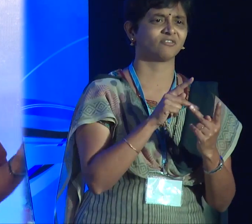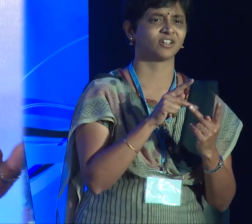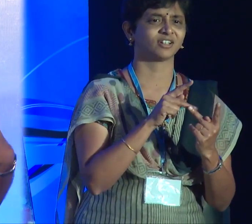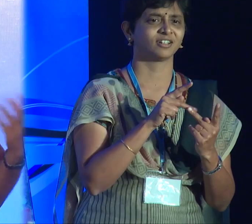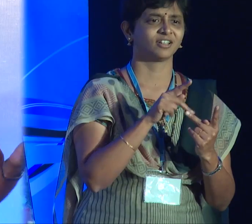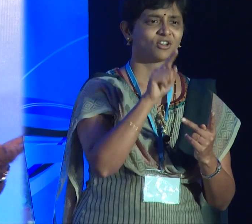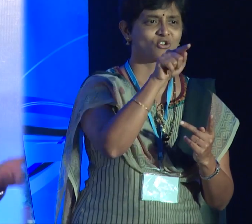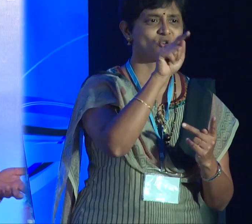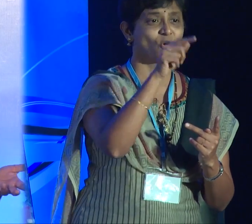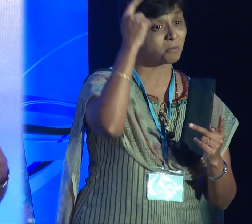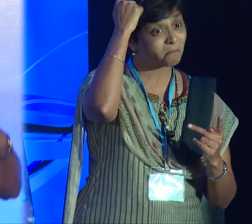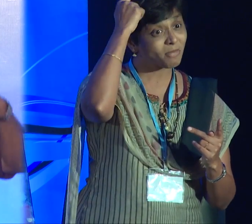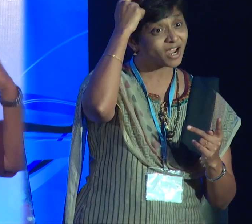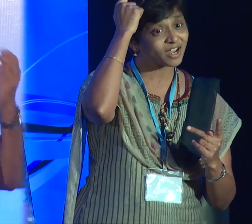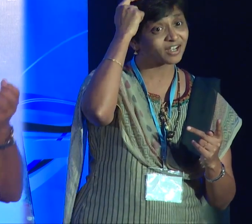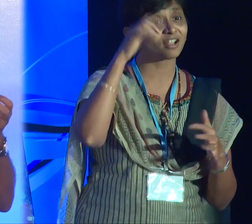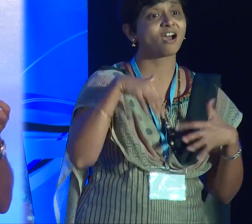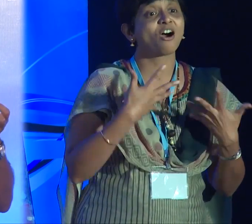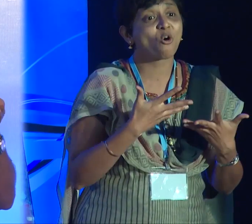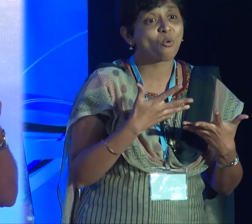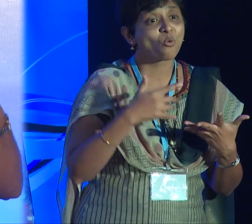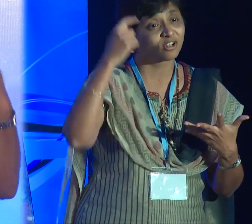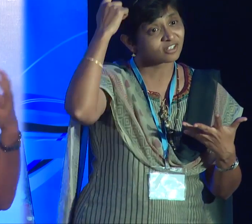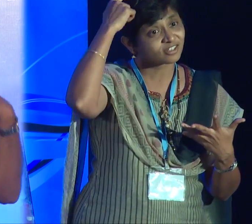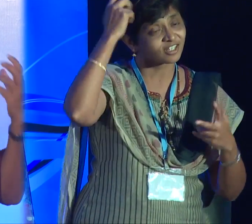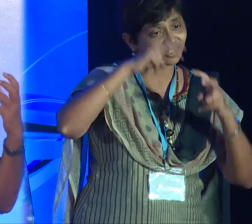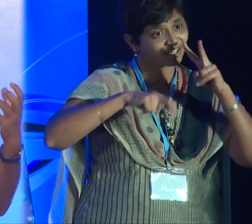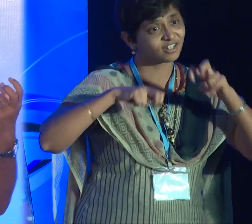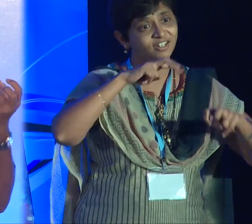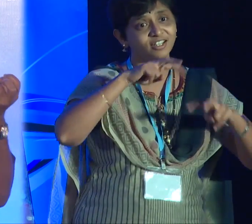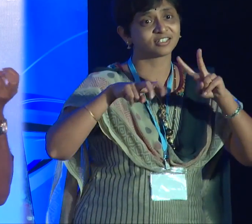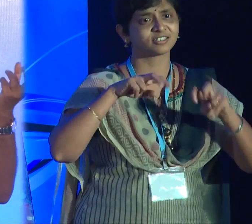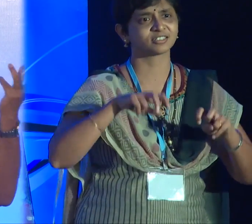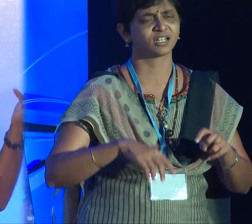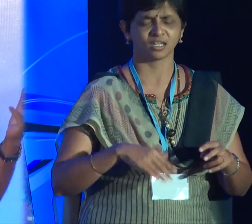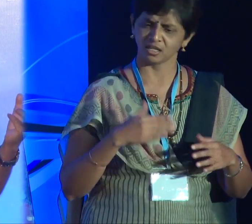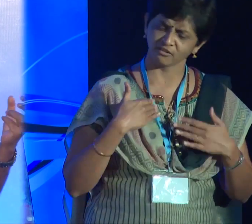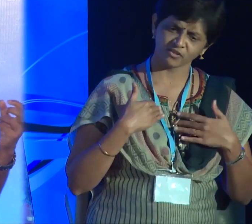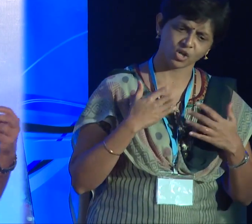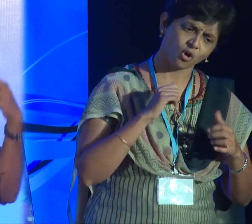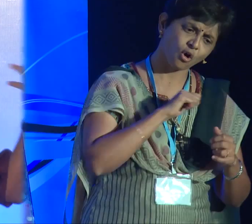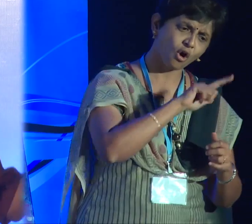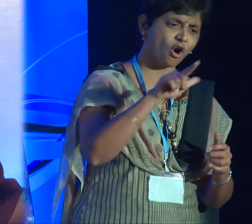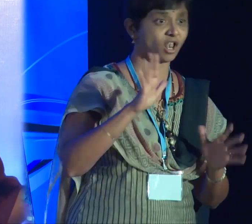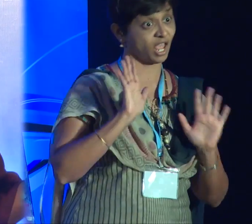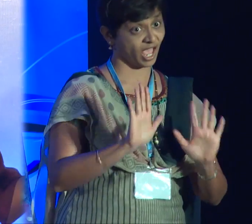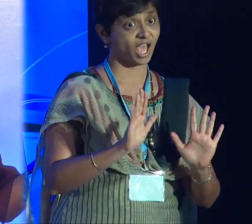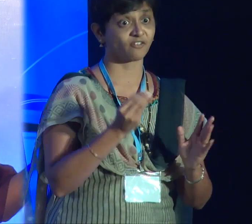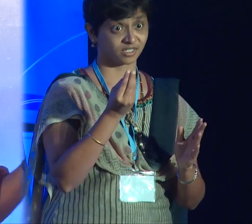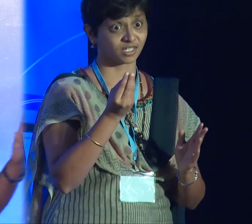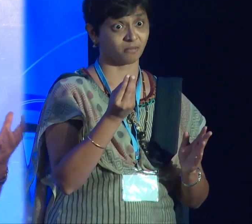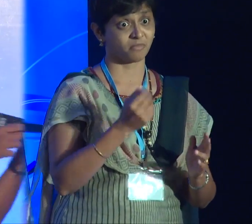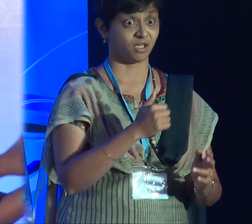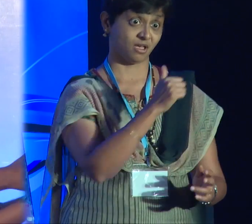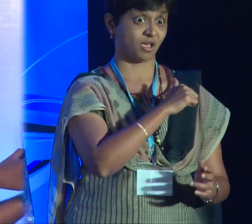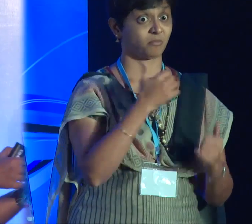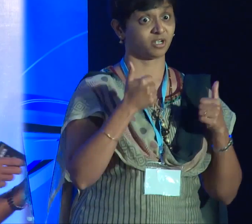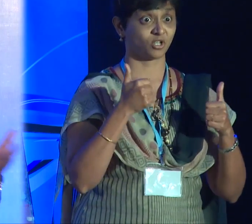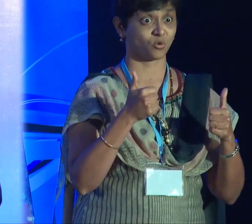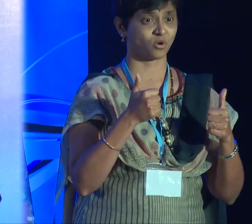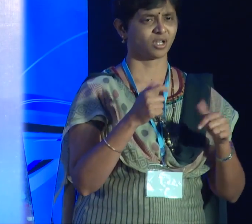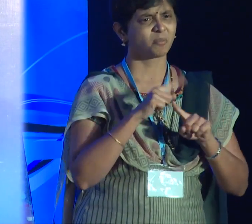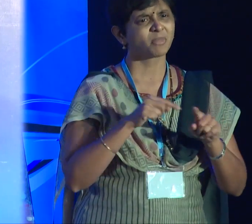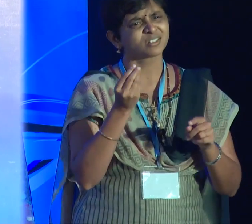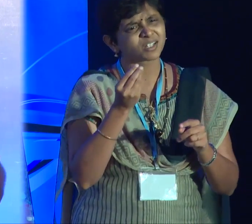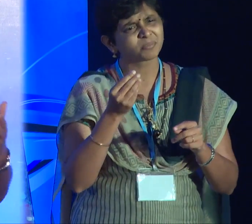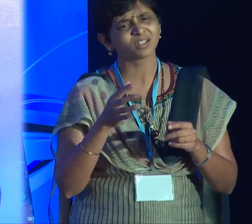No one, none of us are perfect. None of us are, each one of us lacks something, has something, we have something, we